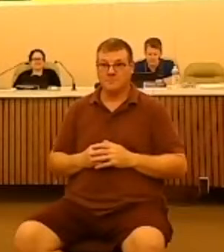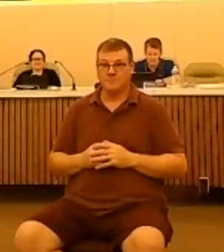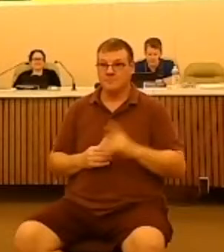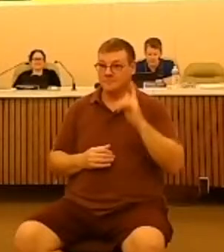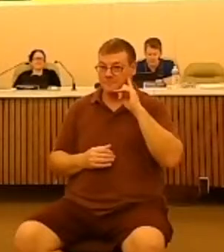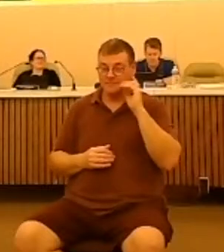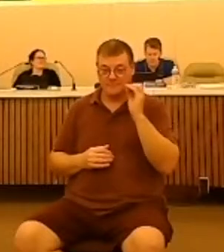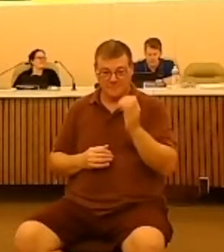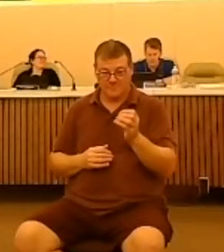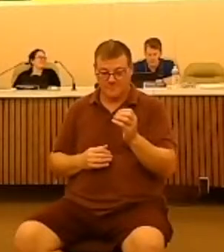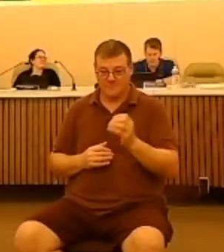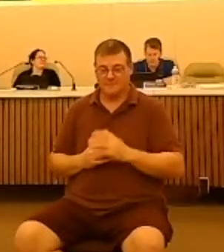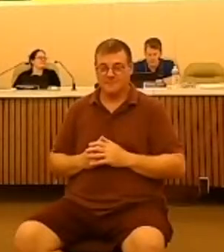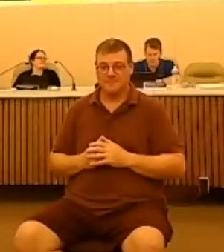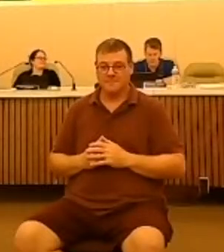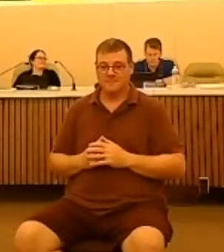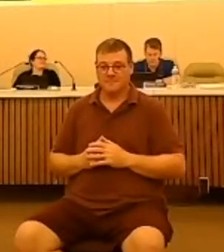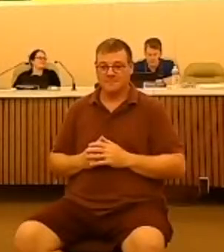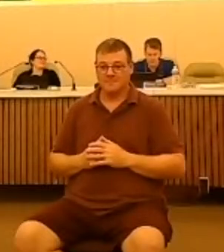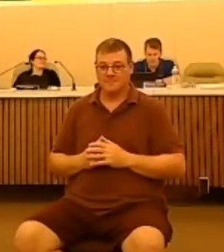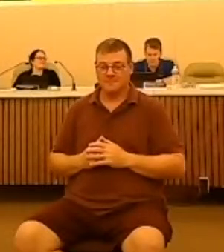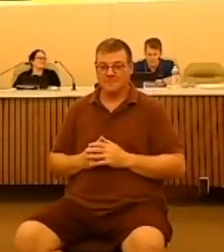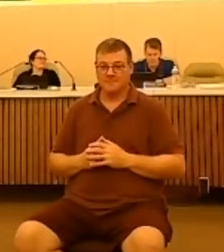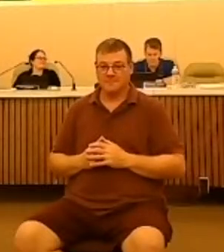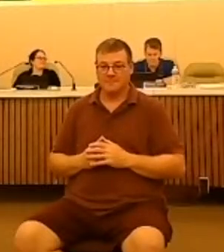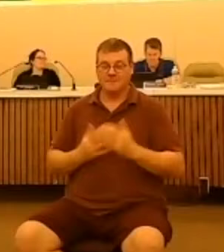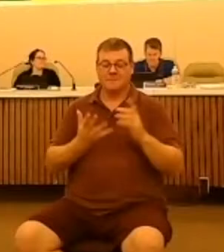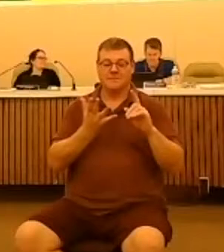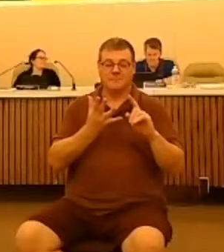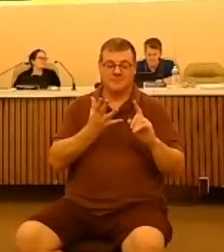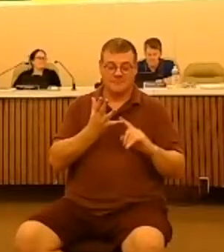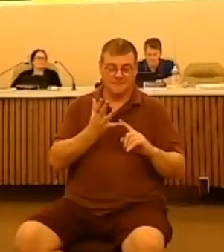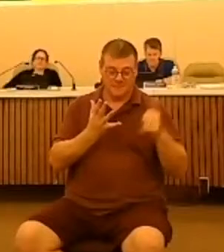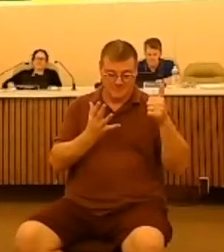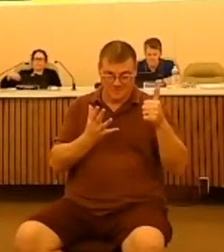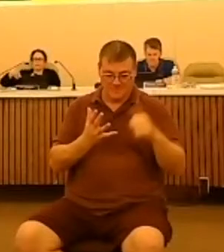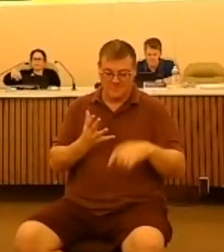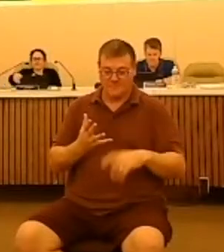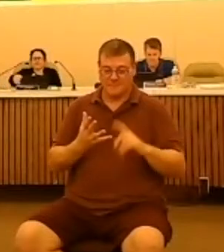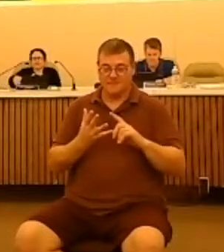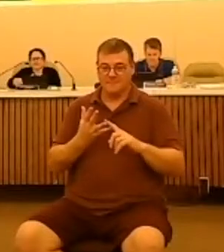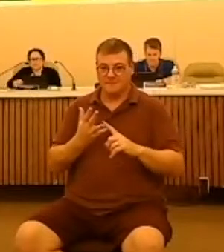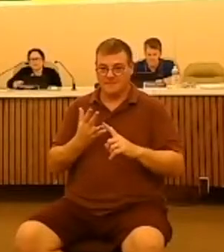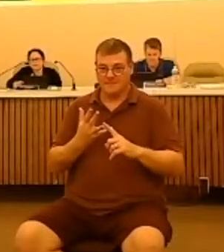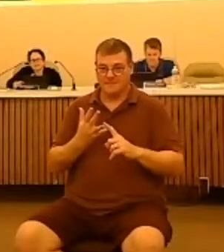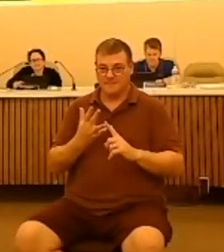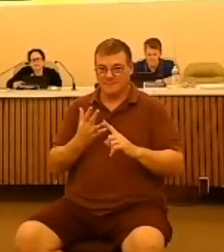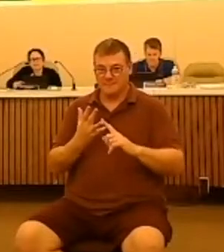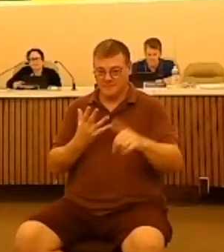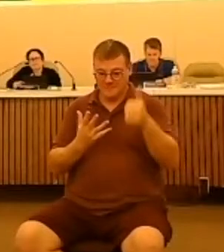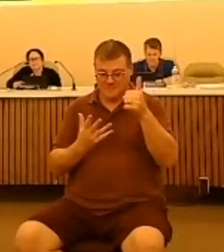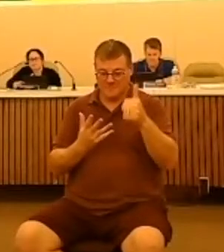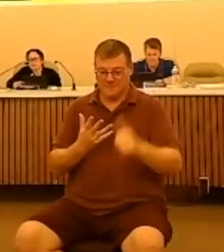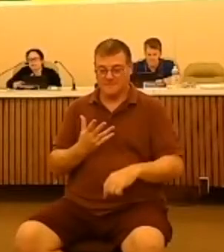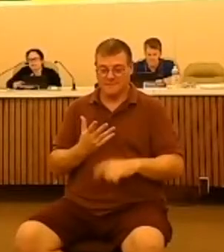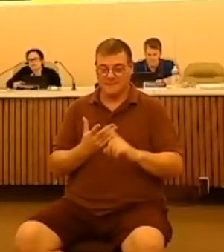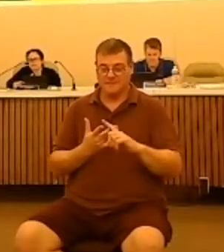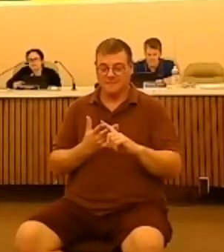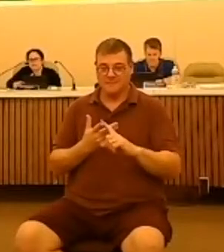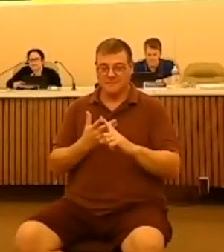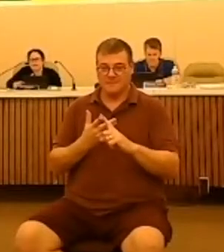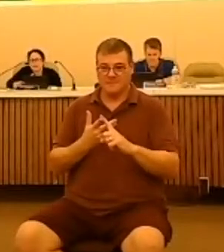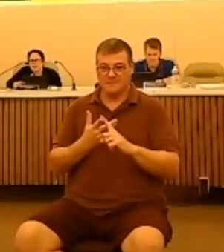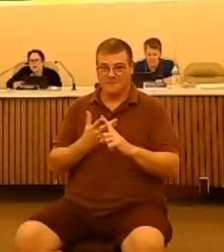Hearing none, please call the roll. Councilmember Barley, Aye. Councilmember Stafford, Aye.